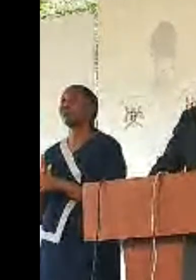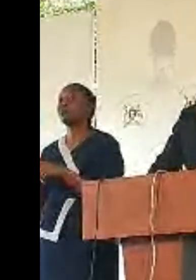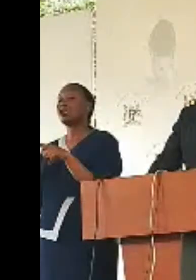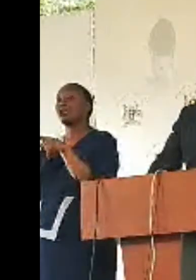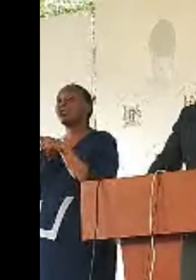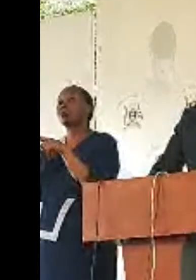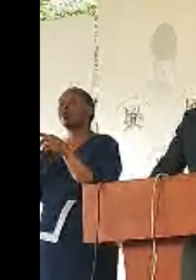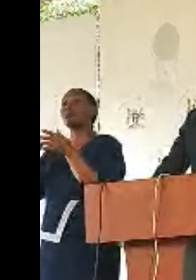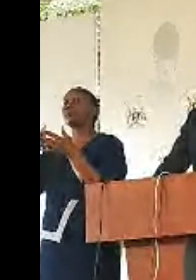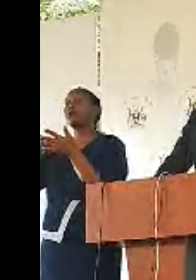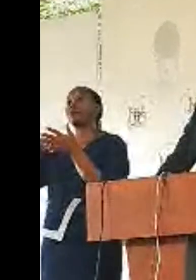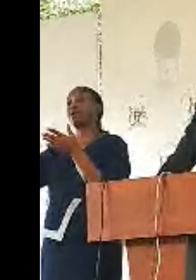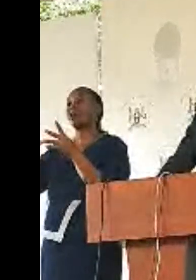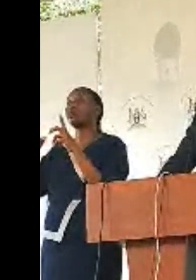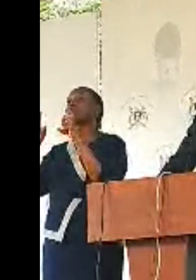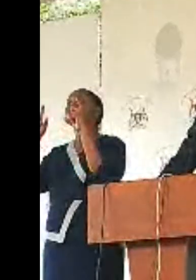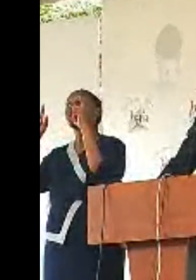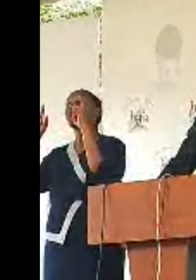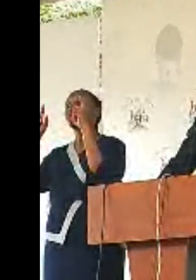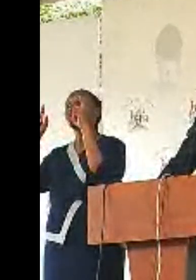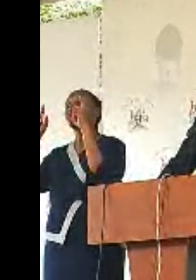And the right photographs.